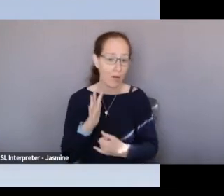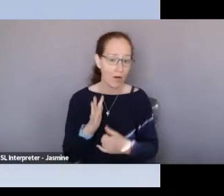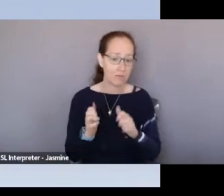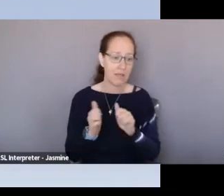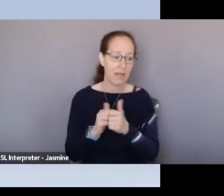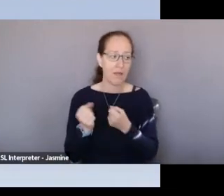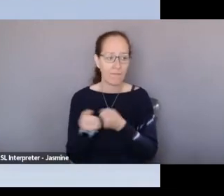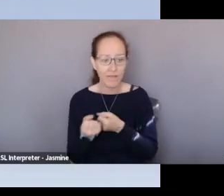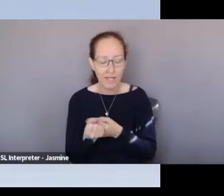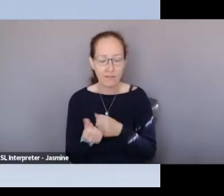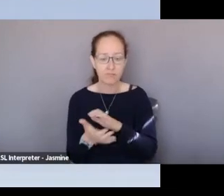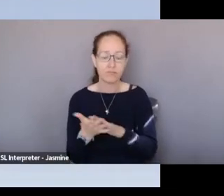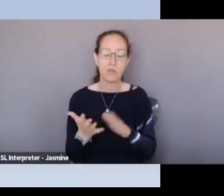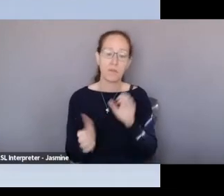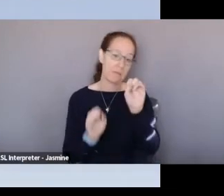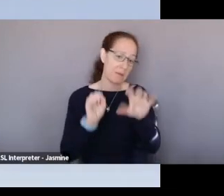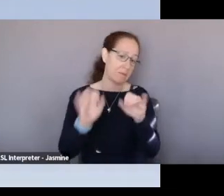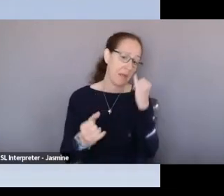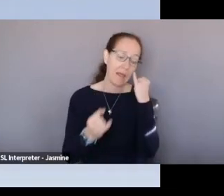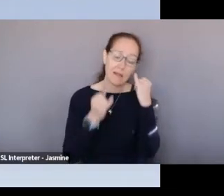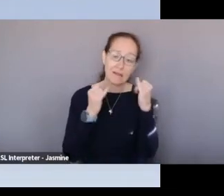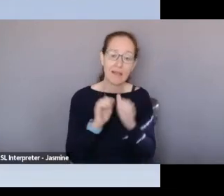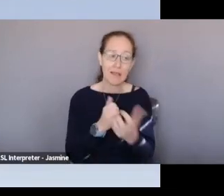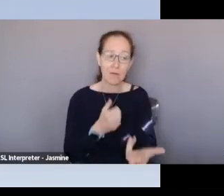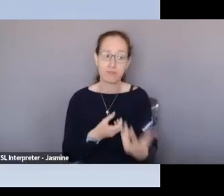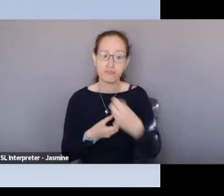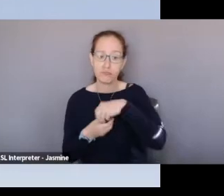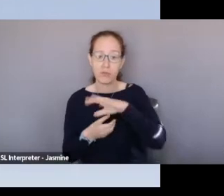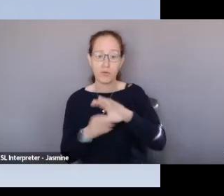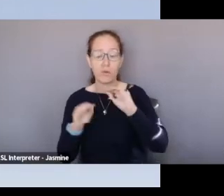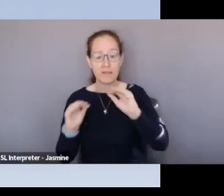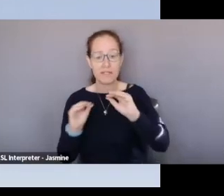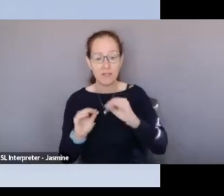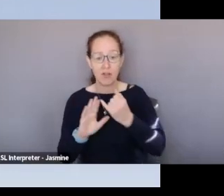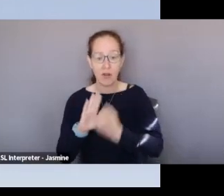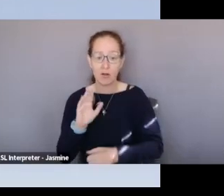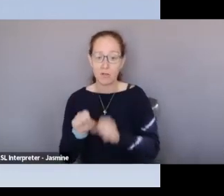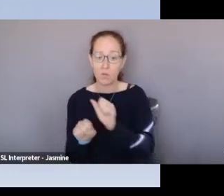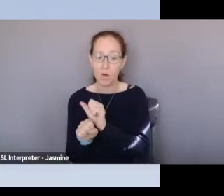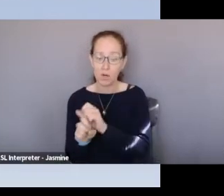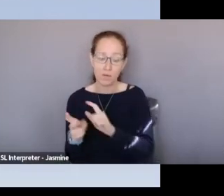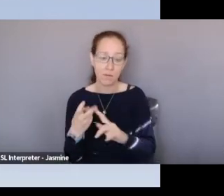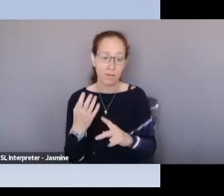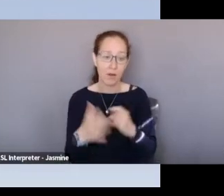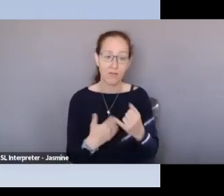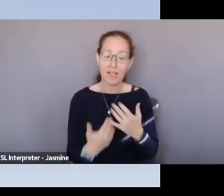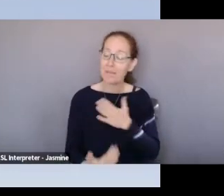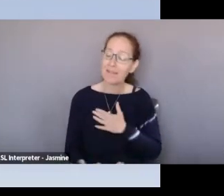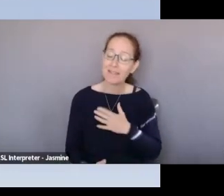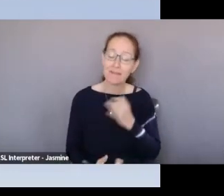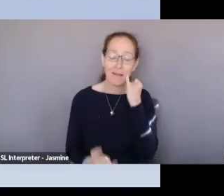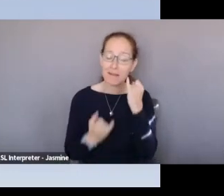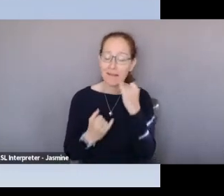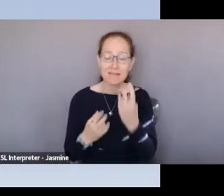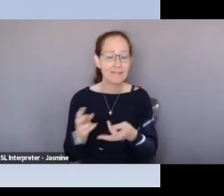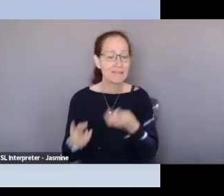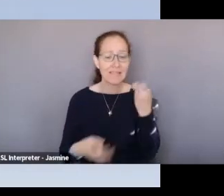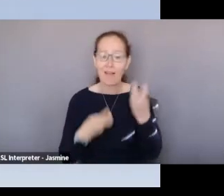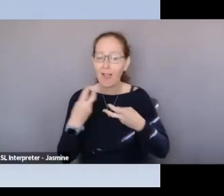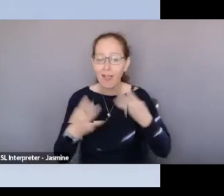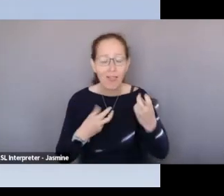you can incorporate some things into your own teaching artist work or projects. Please steal these, use them, replicate